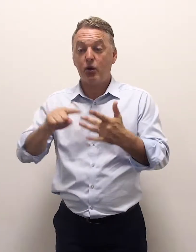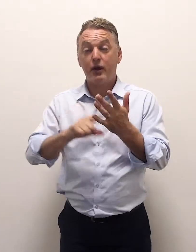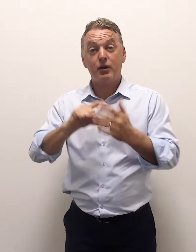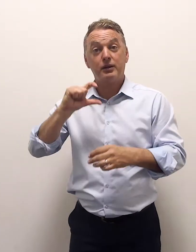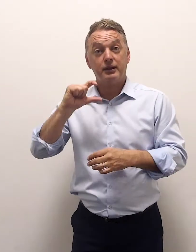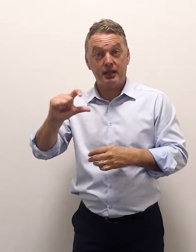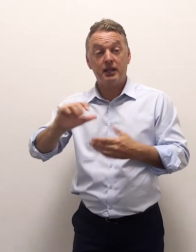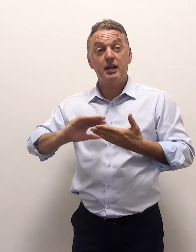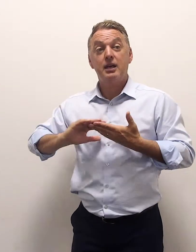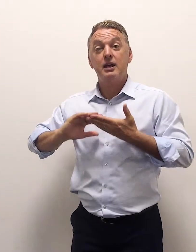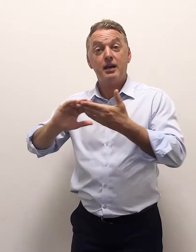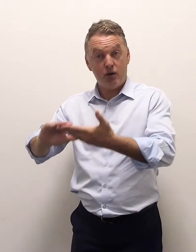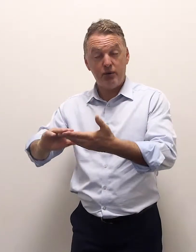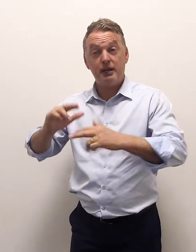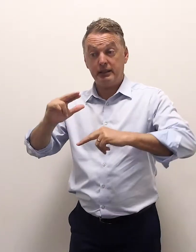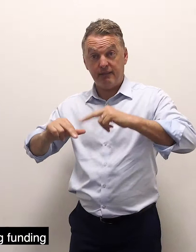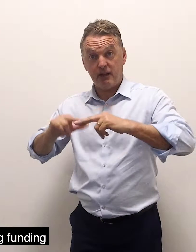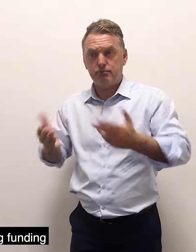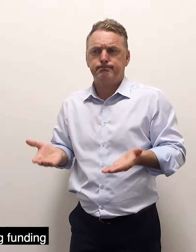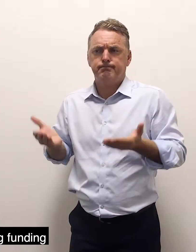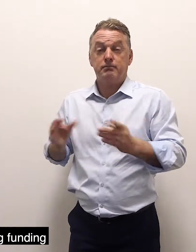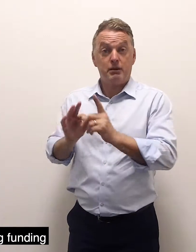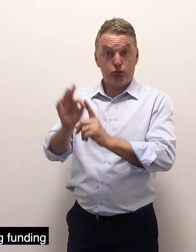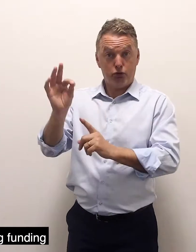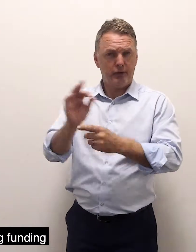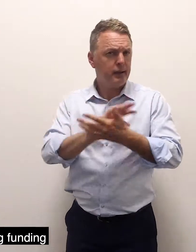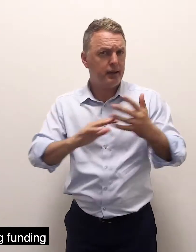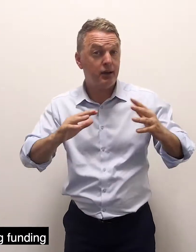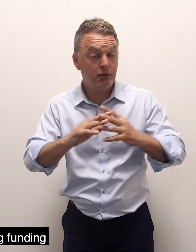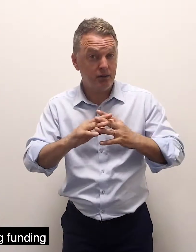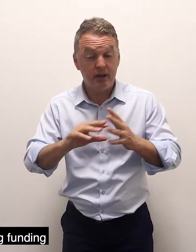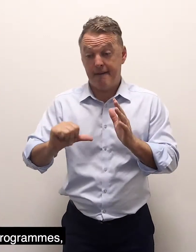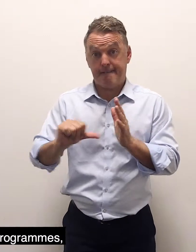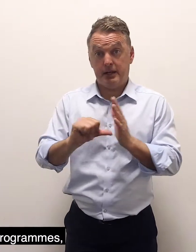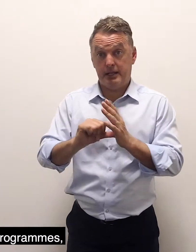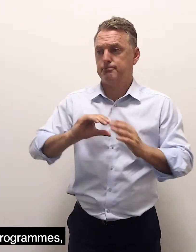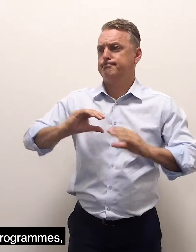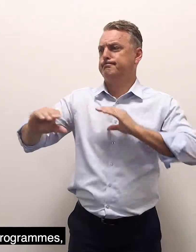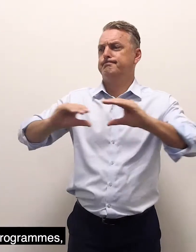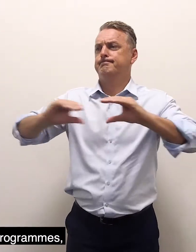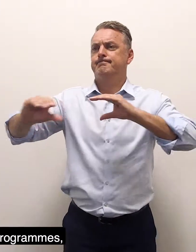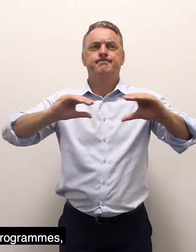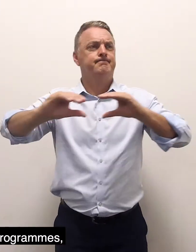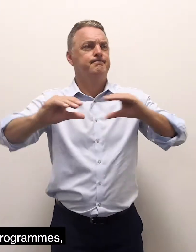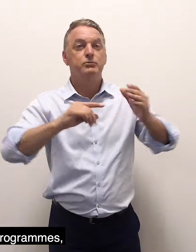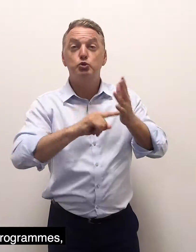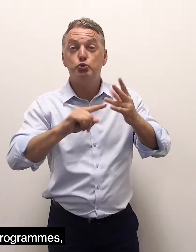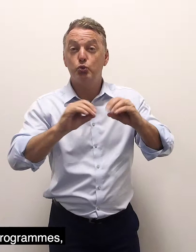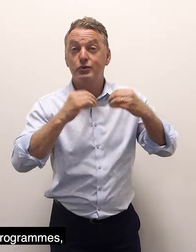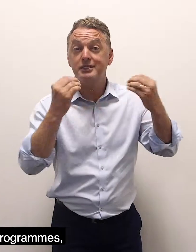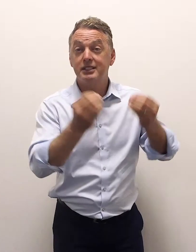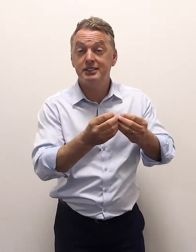ILC helps develop that by giving funding to organisations to